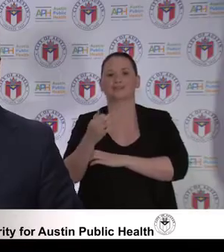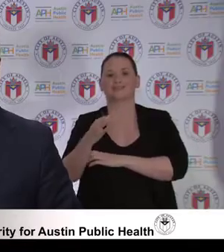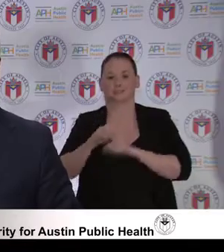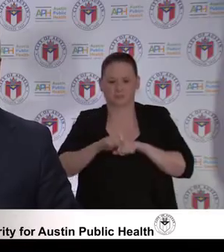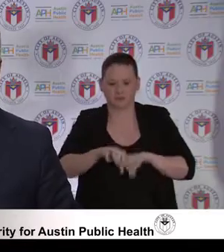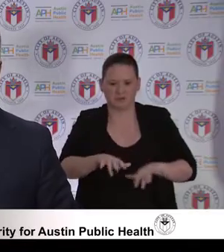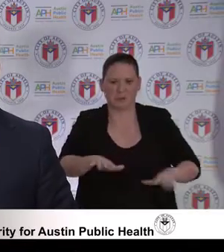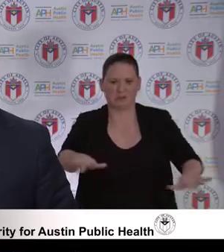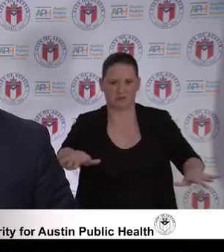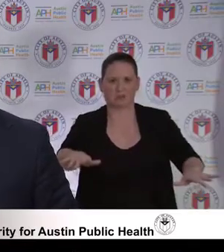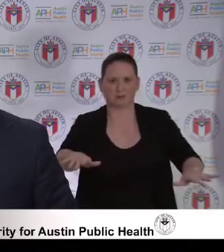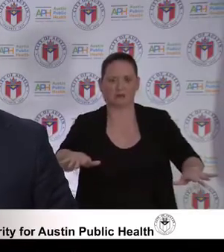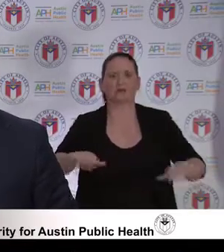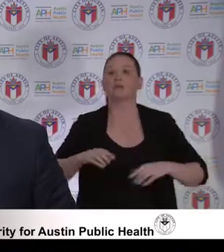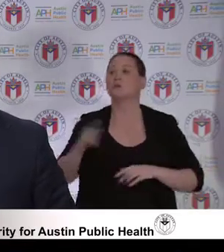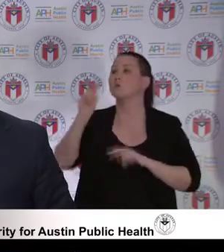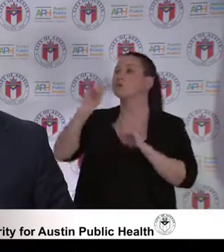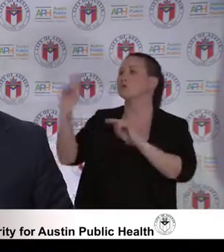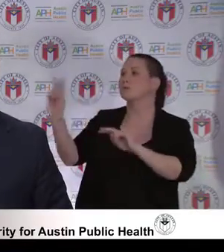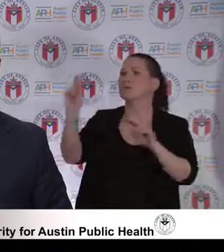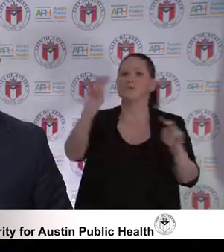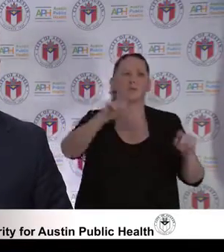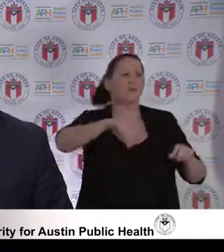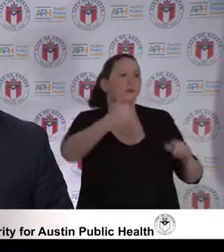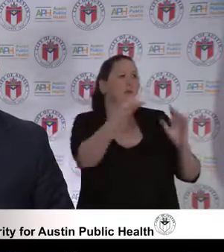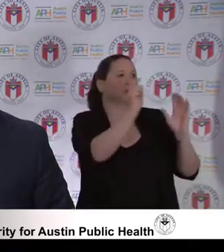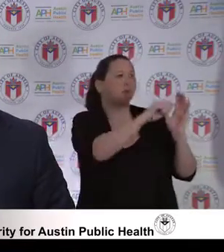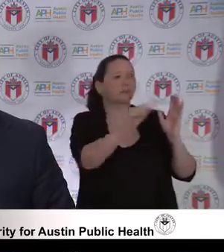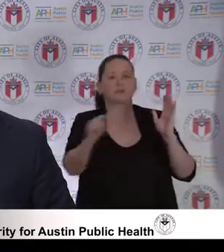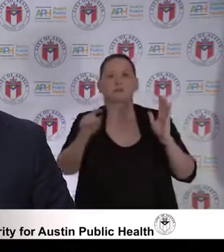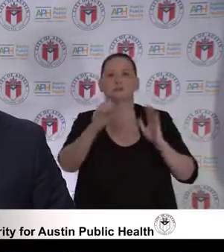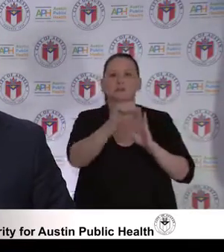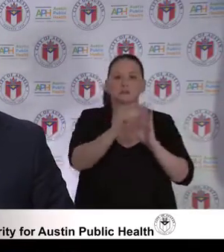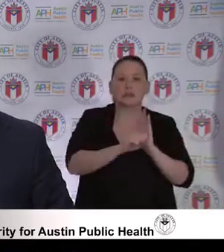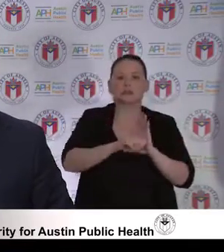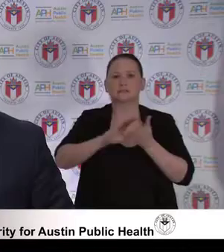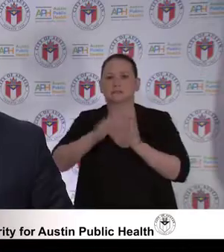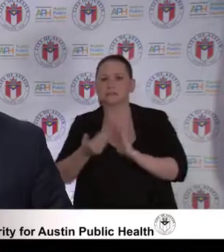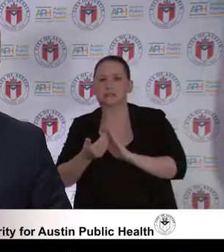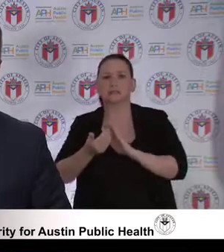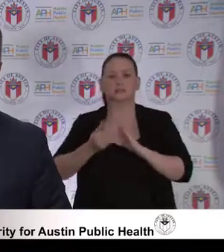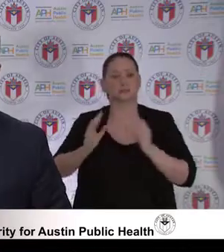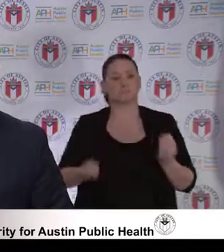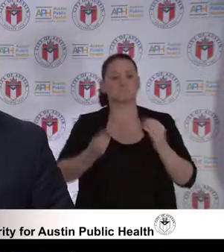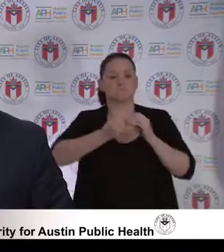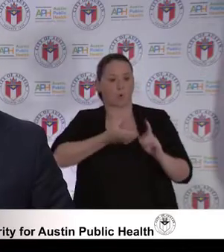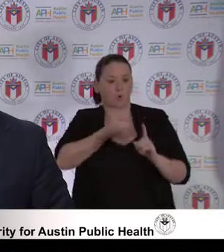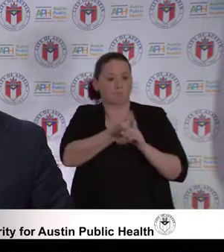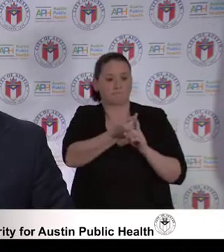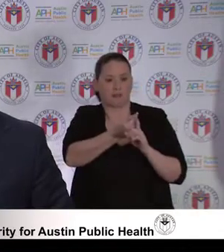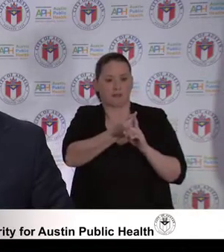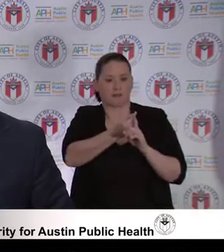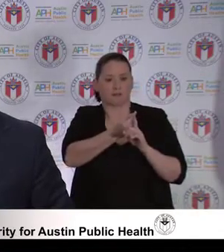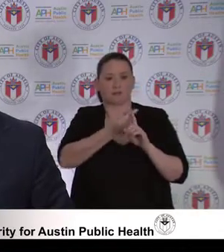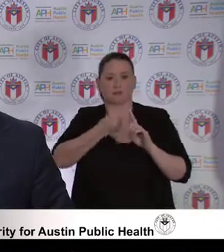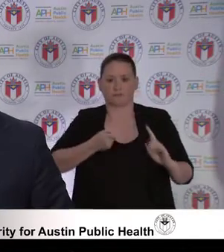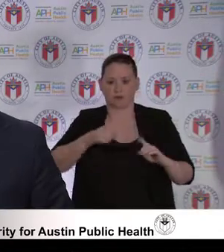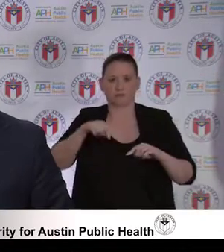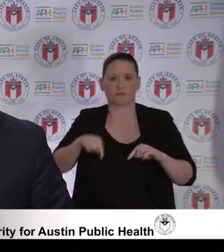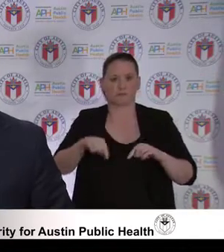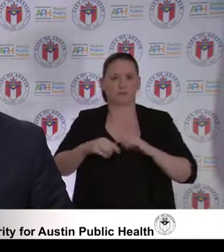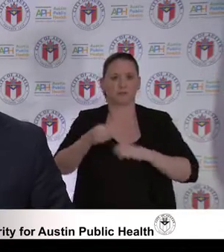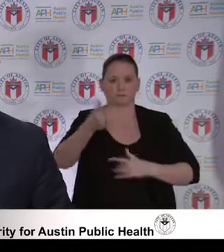As we look at other cities and states who are experiencing a faster and have been more impacted by this particular